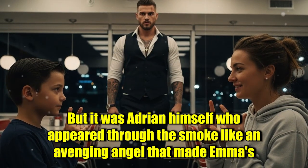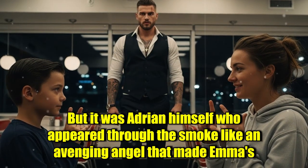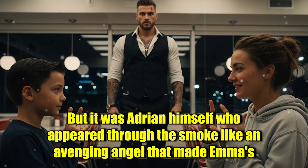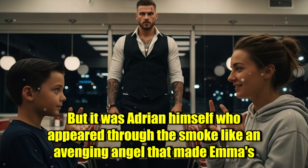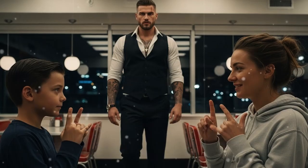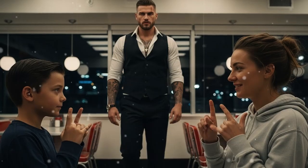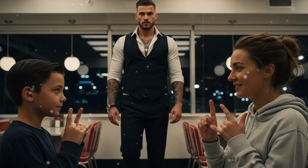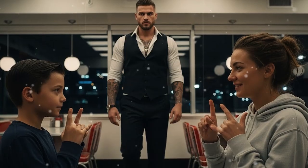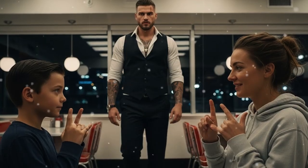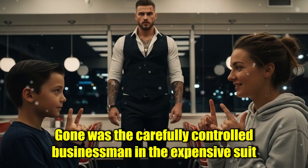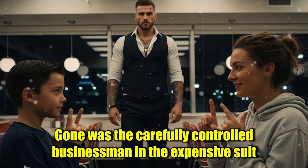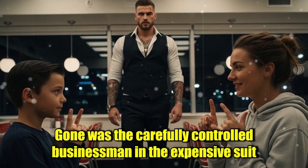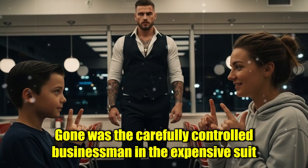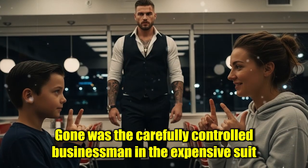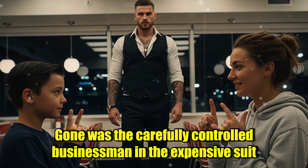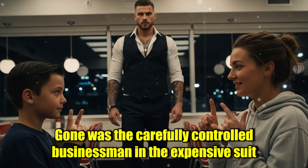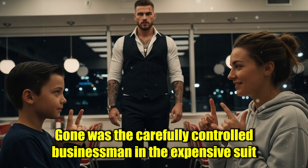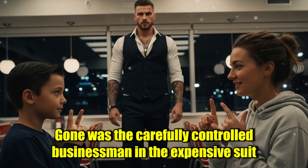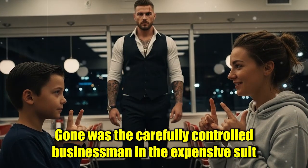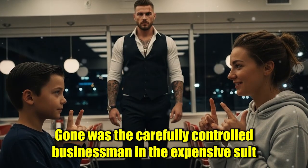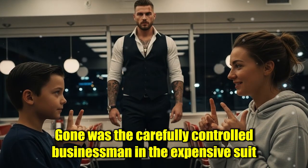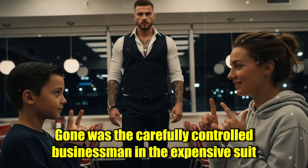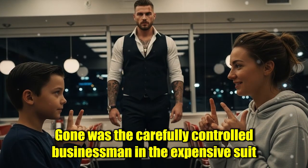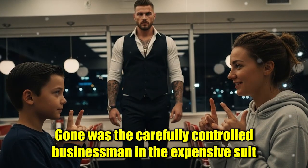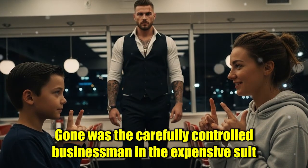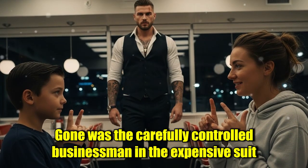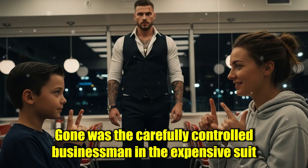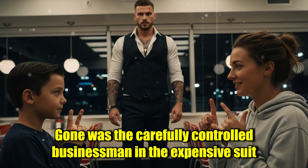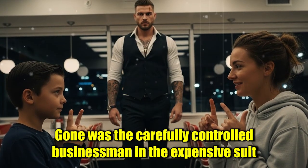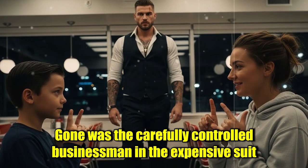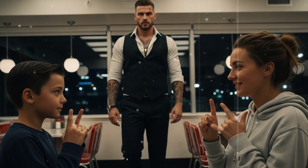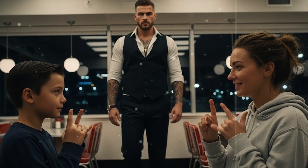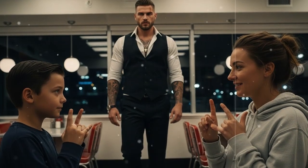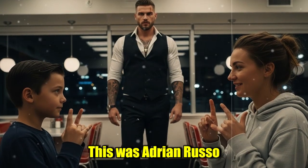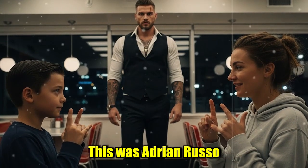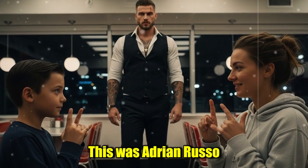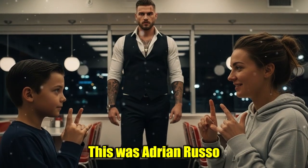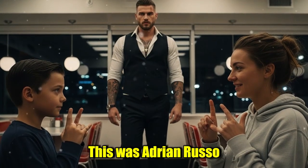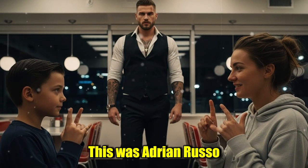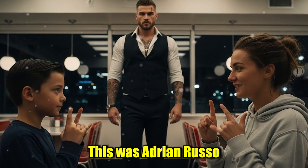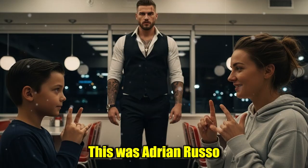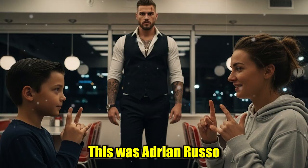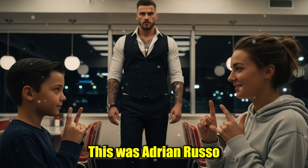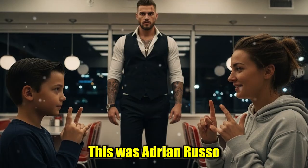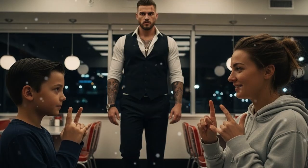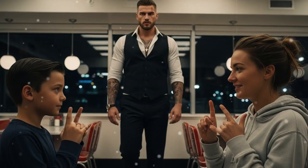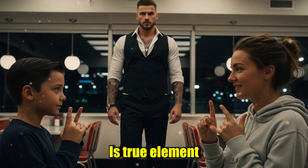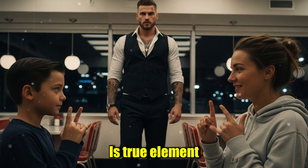breath catch. Gone was the carefully controlled businessman in the expensive suit. This was Adrian Russo in his true